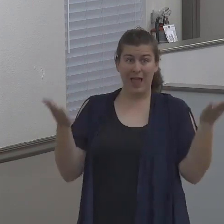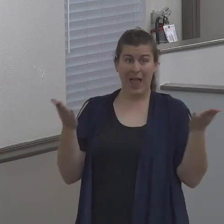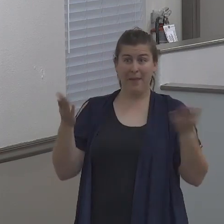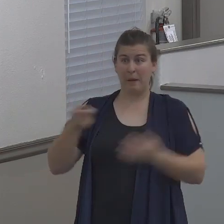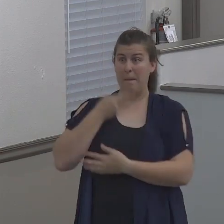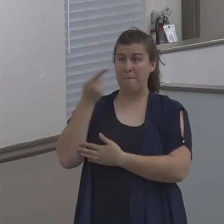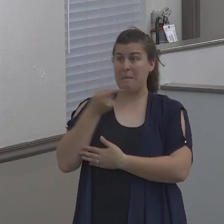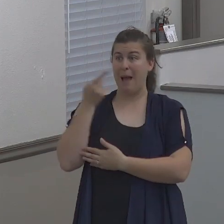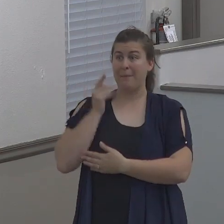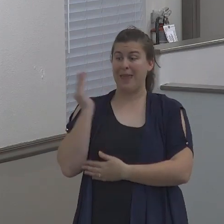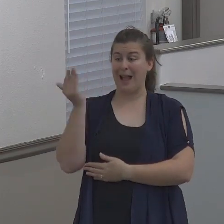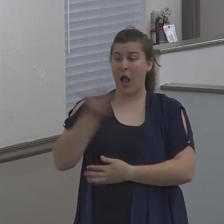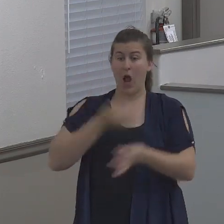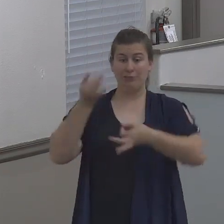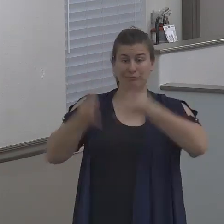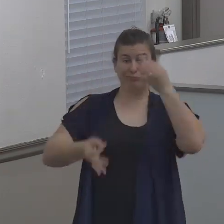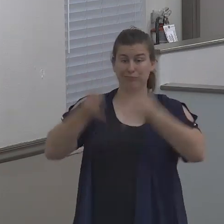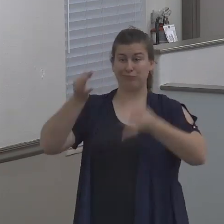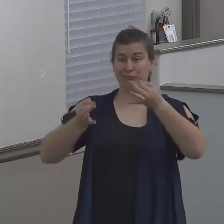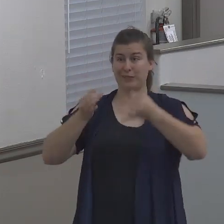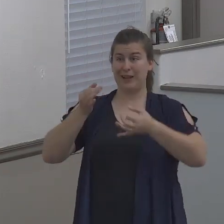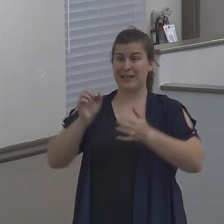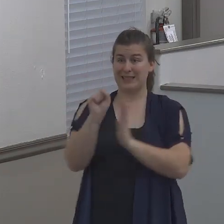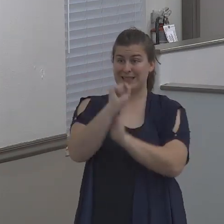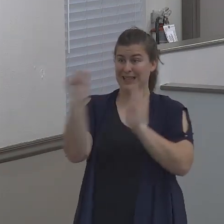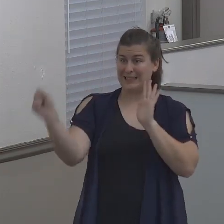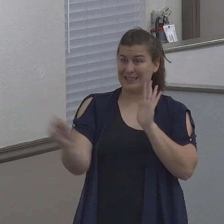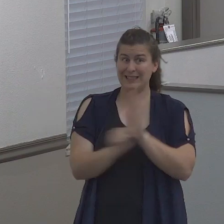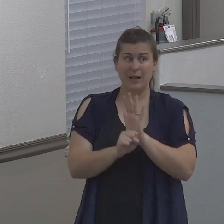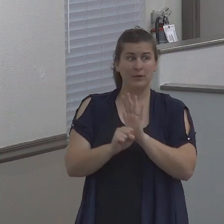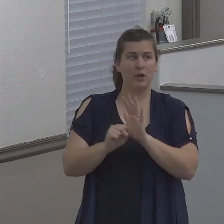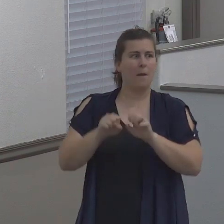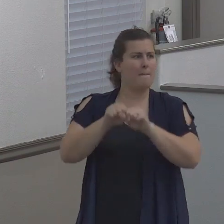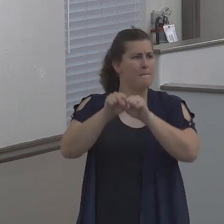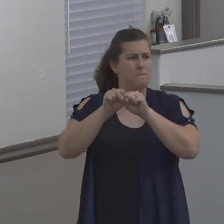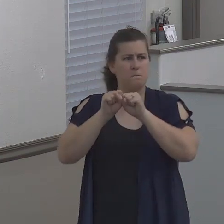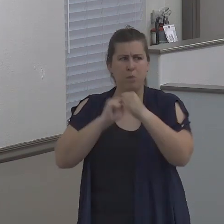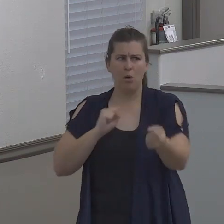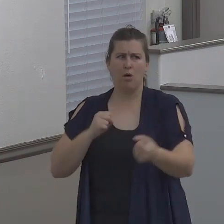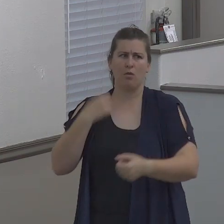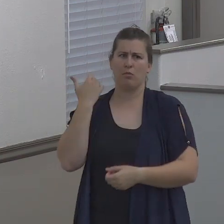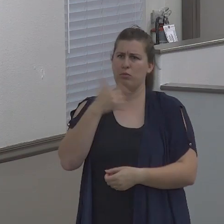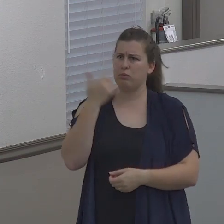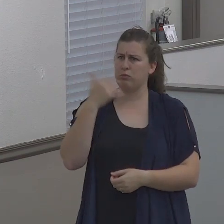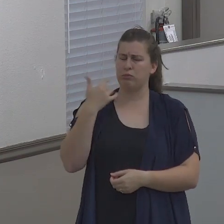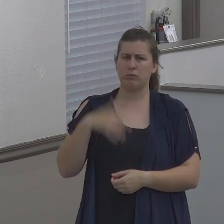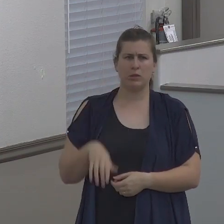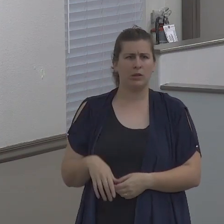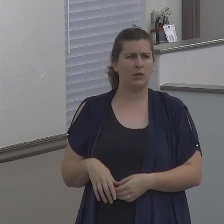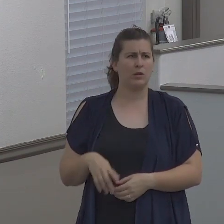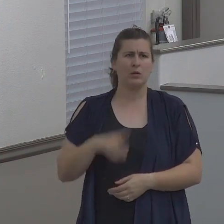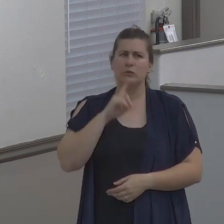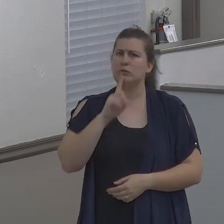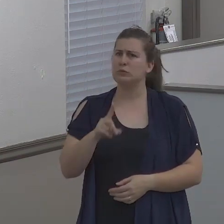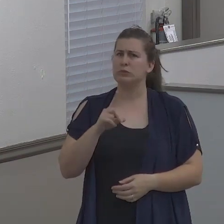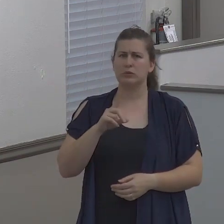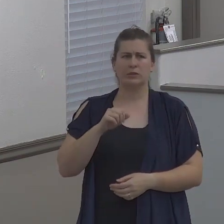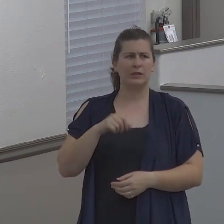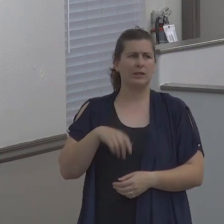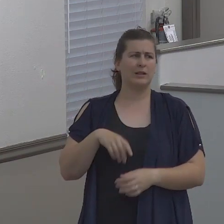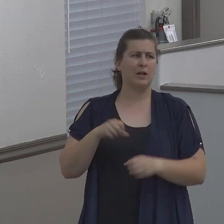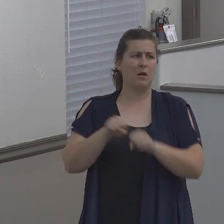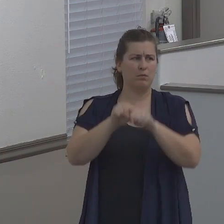has declared, publicly even, that our judicial system is broken. It is